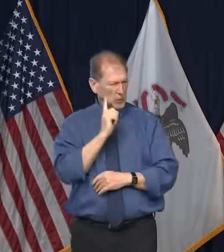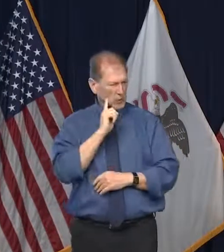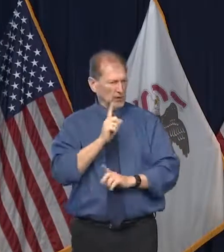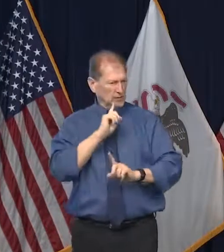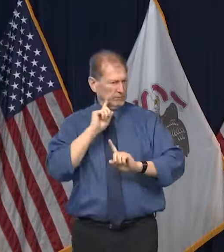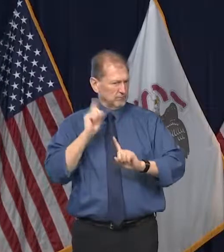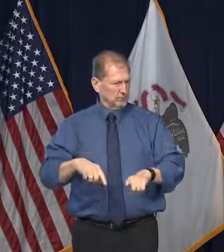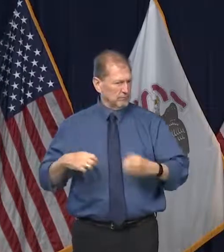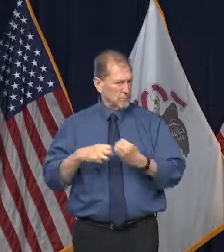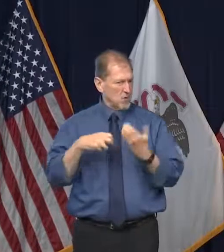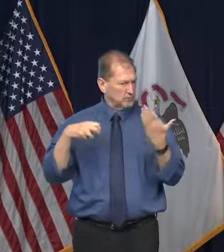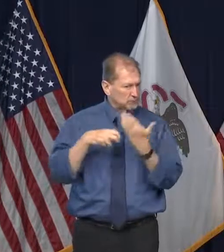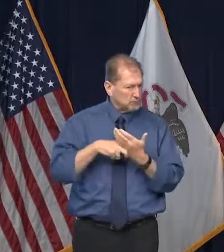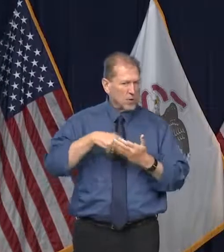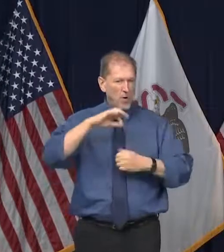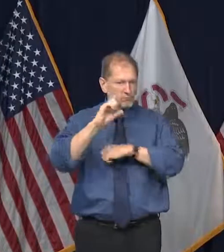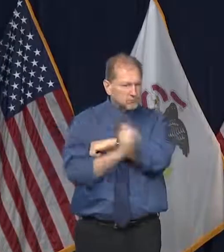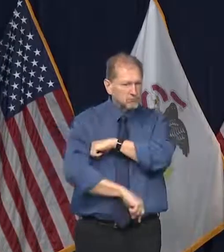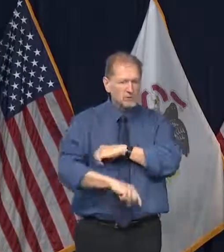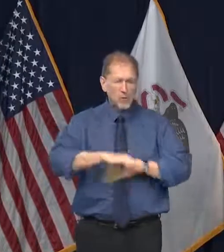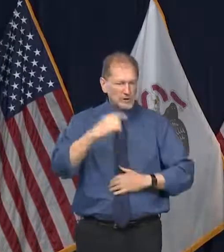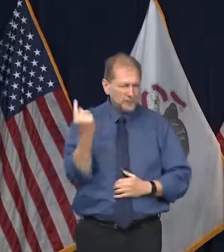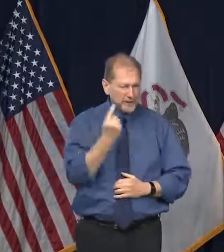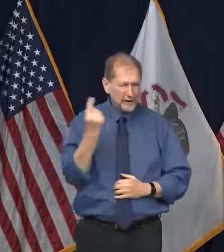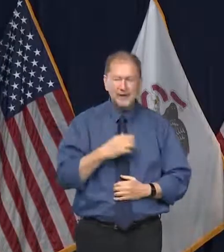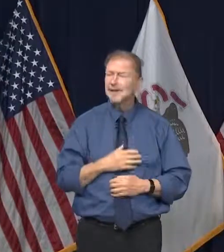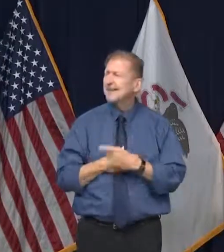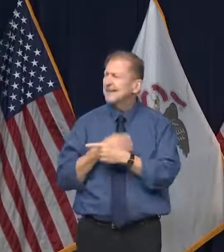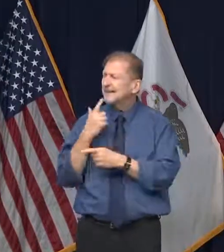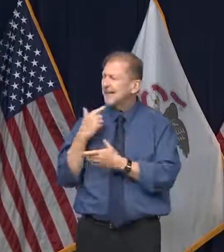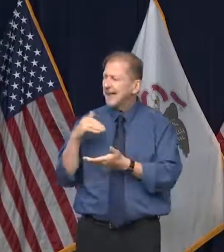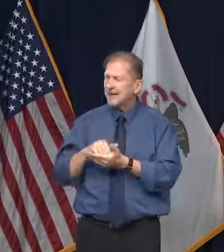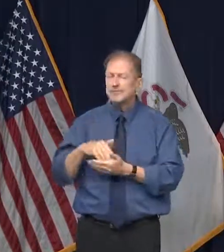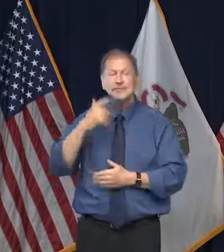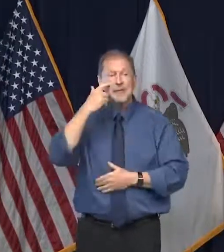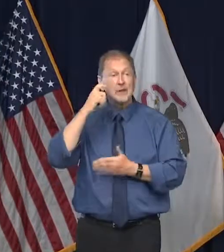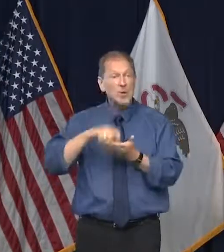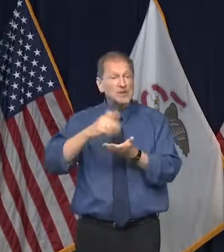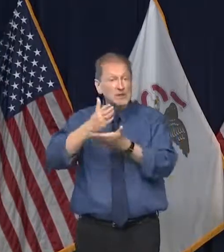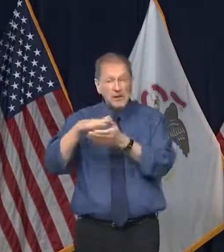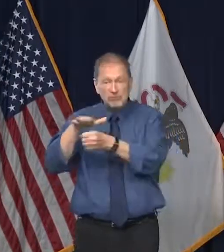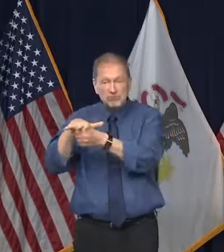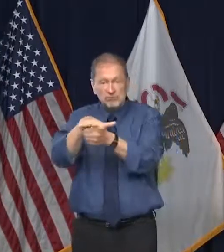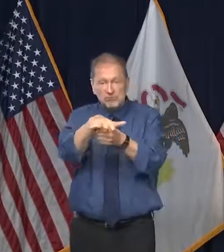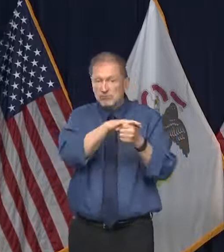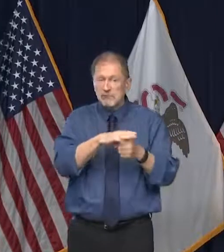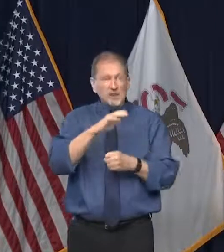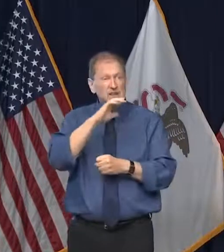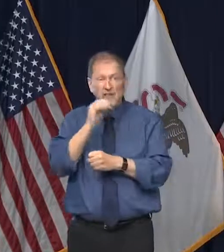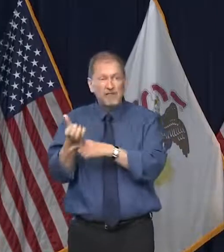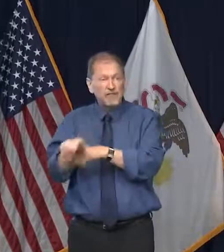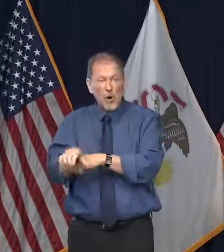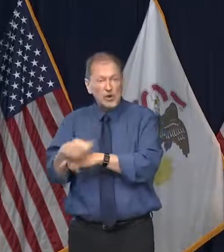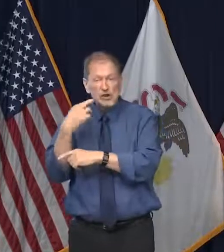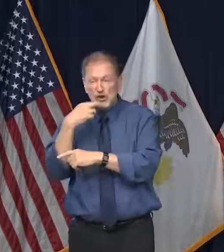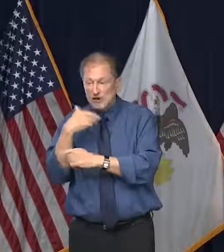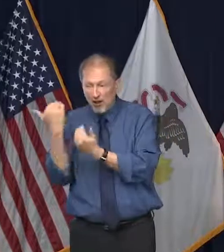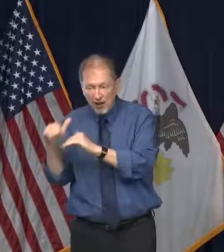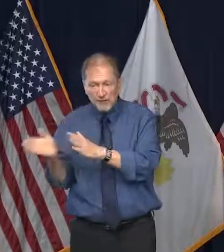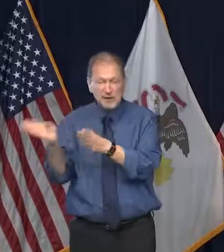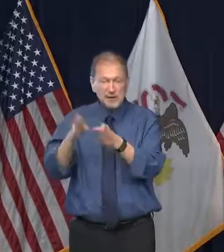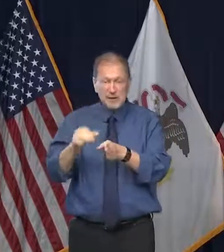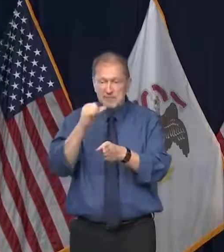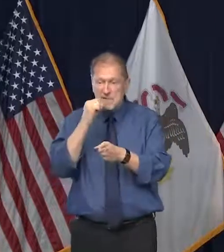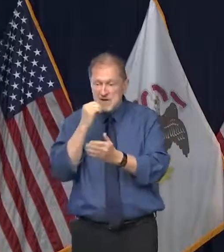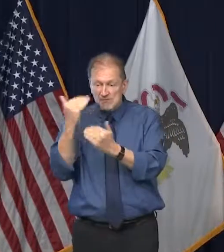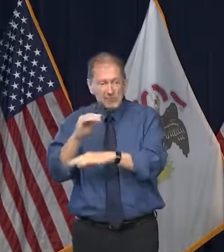public health crisis? I'm sorry, can you repeat the first part of that question? With local governments still defying orders to close indoor bar and restaurant